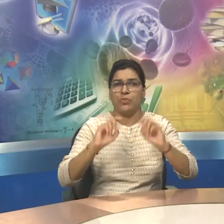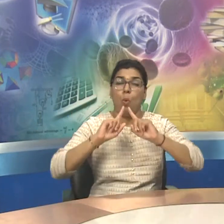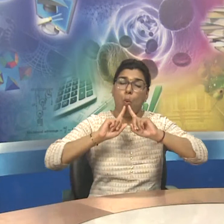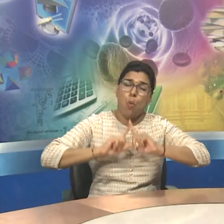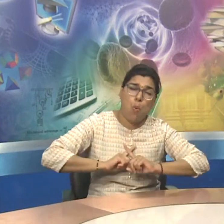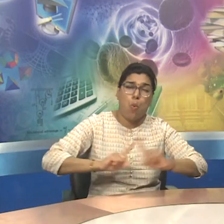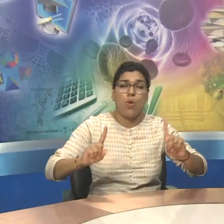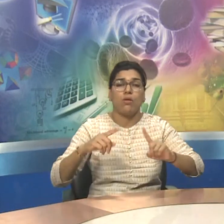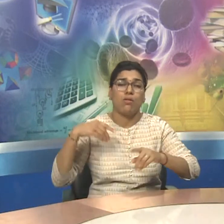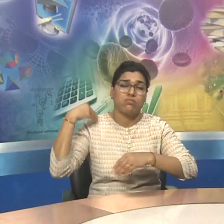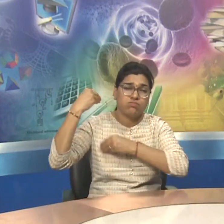used to